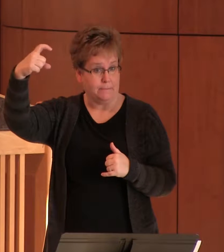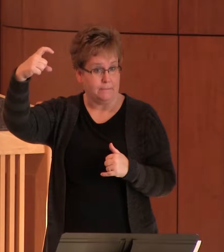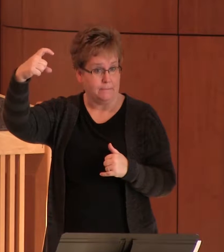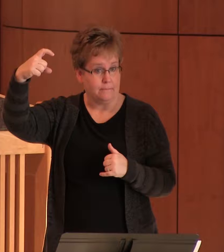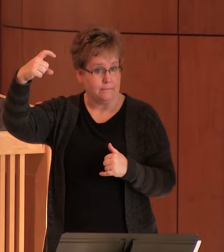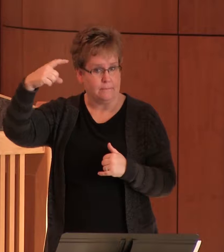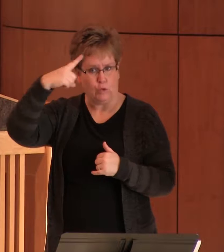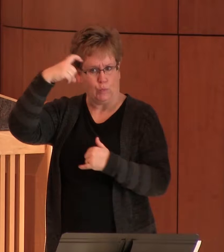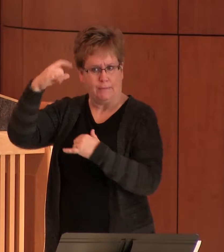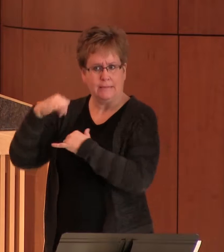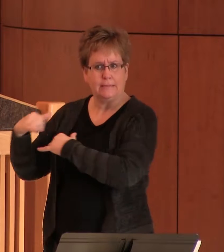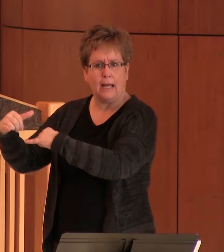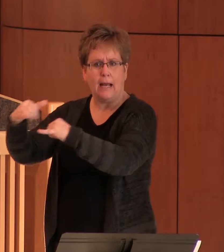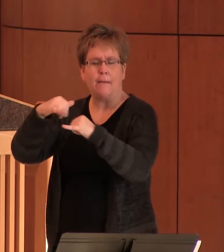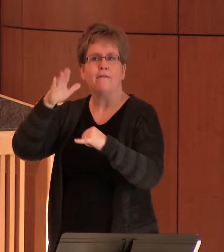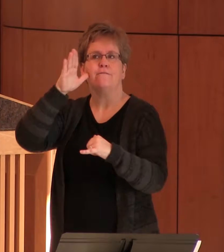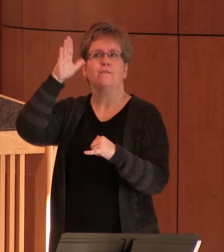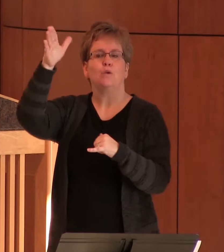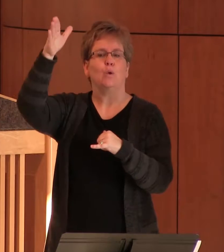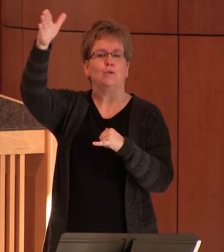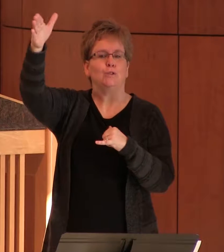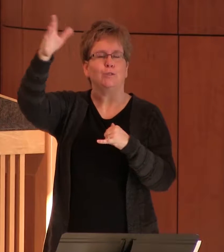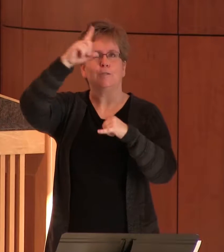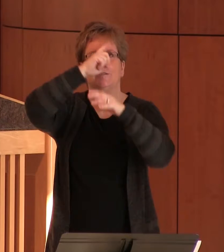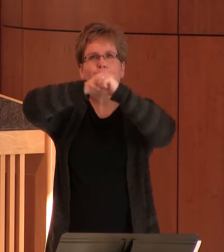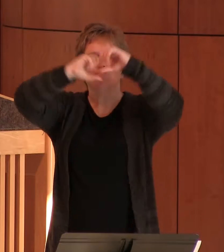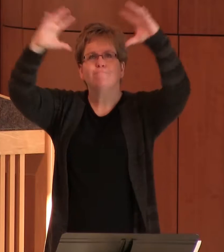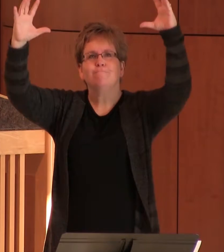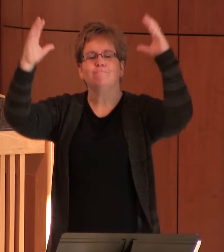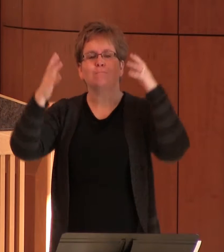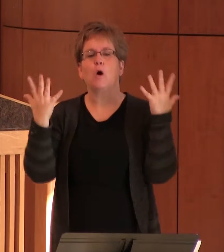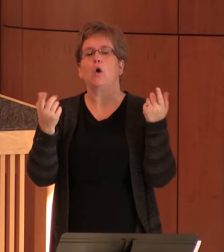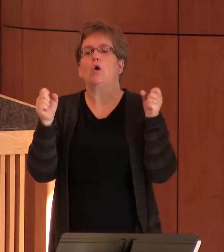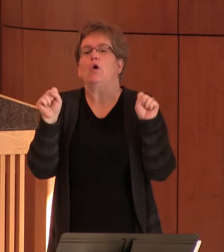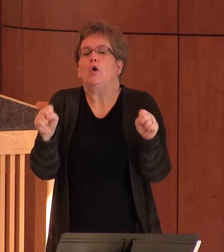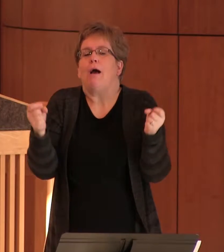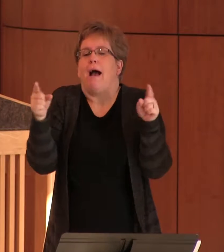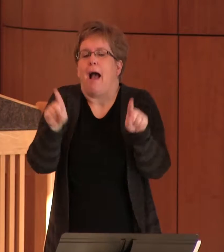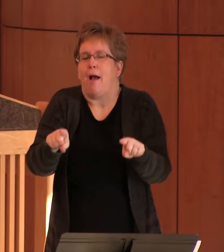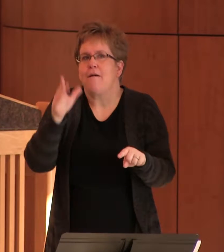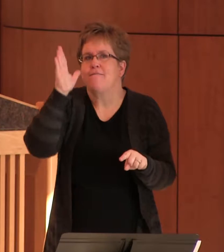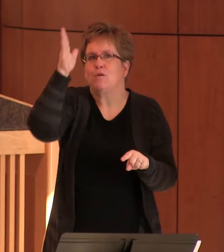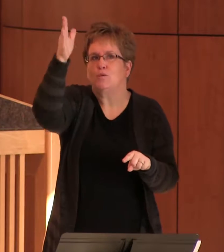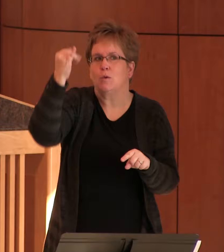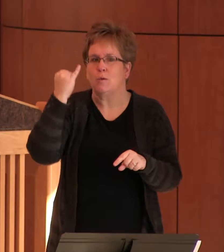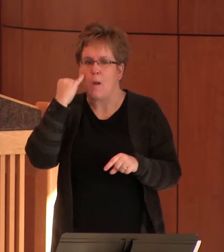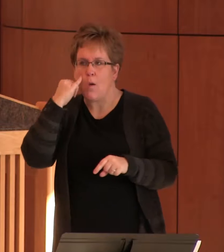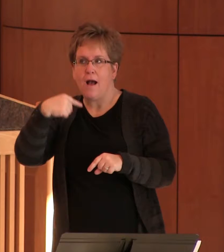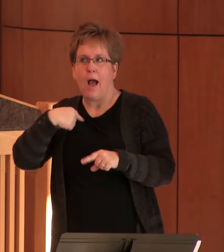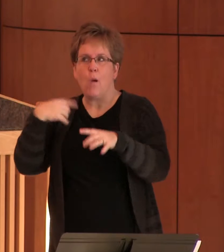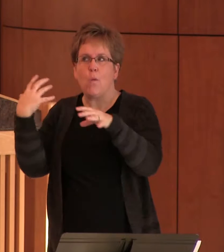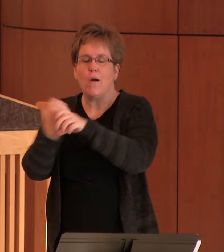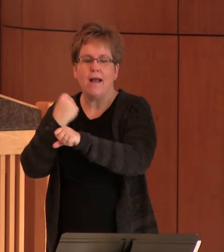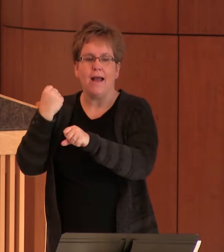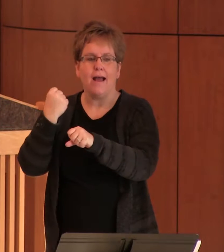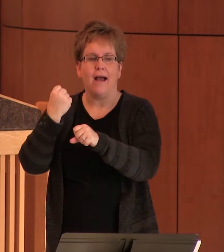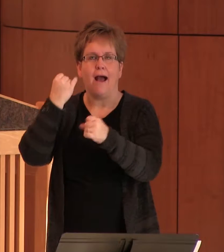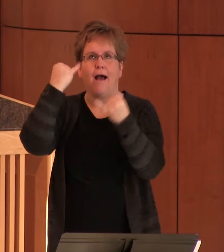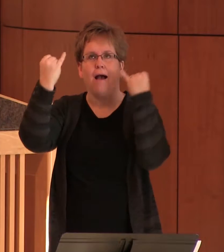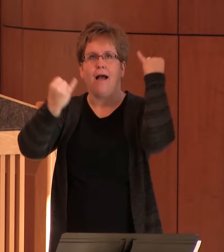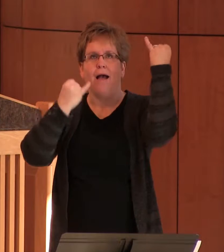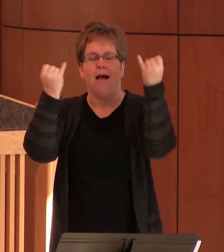of possibilities of what the future will bring, what could lie ahead, if they are the one who was picked and